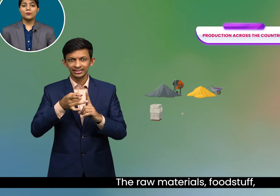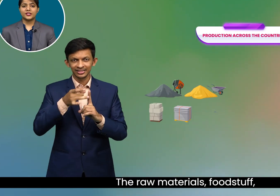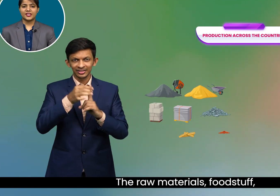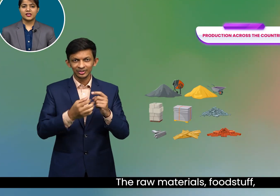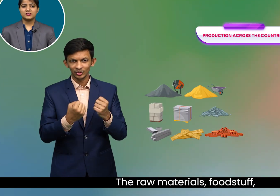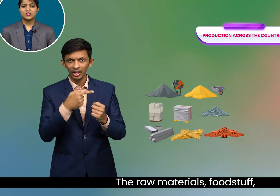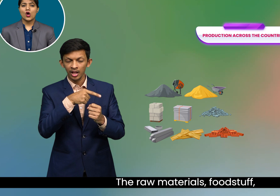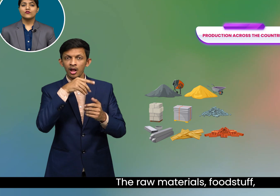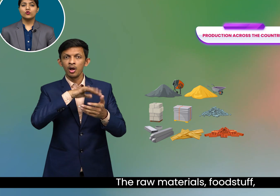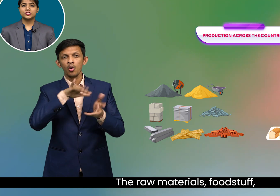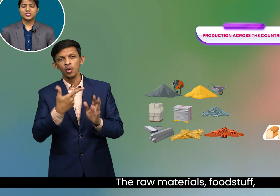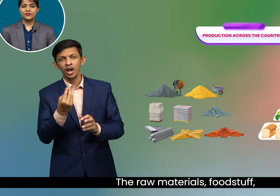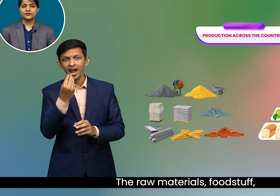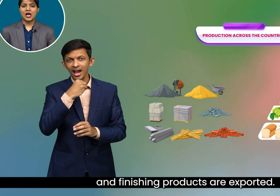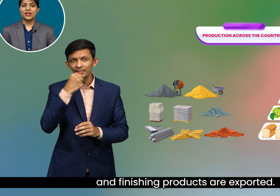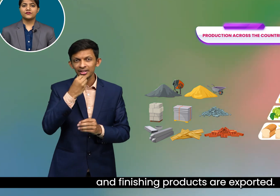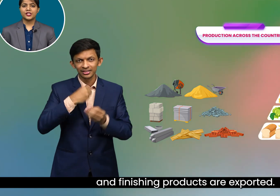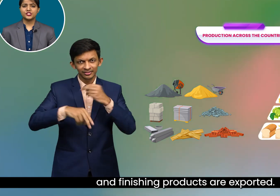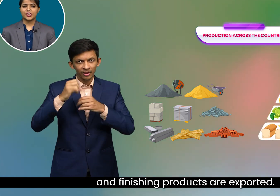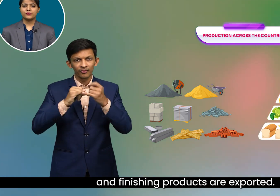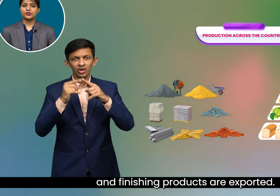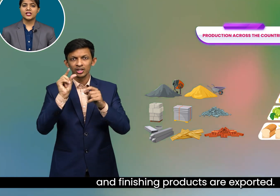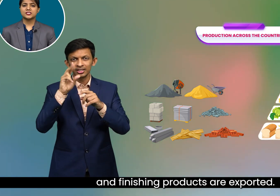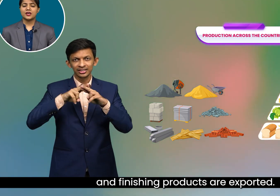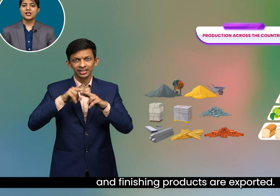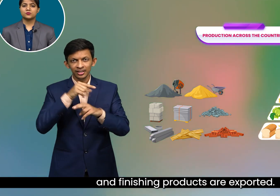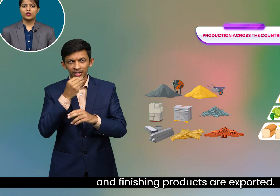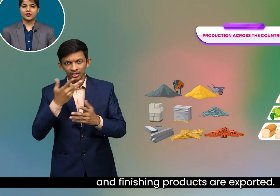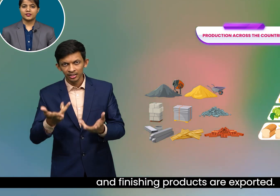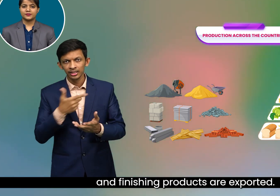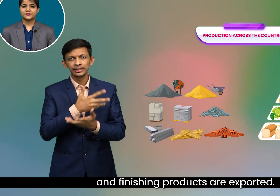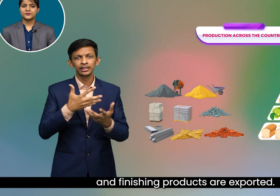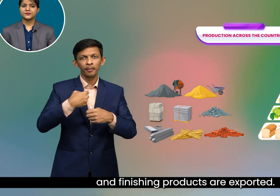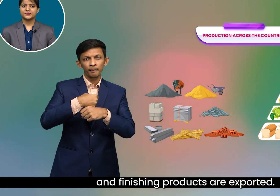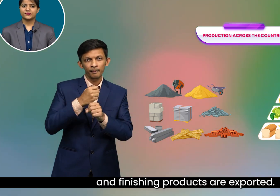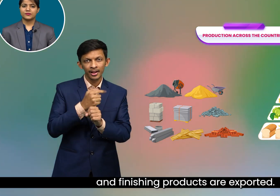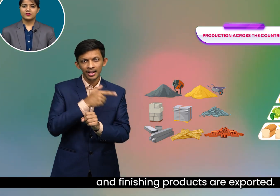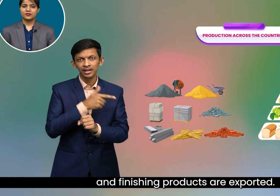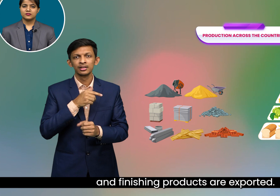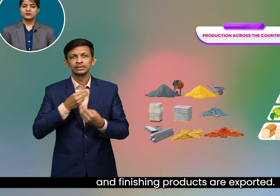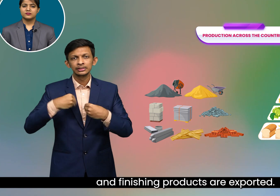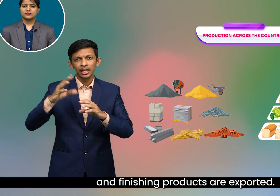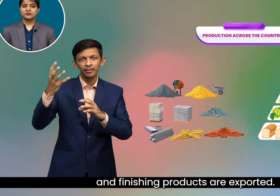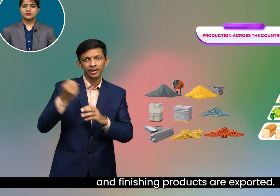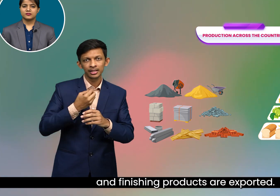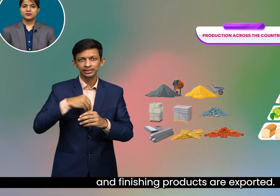The raw materials, foodstuff, and finishing products are exported.